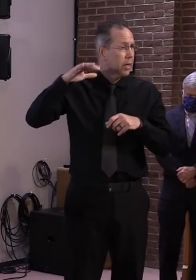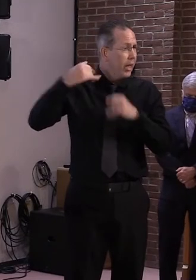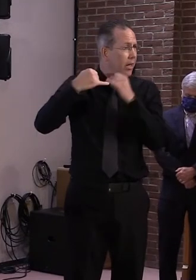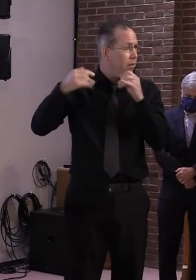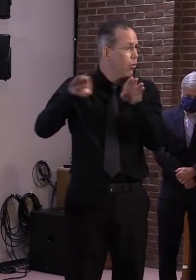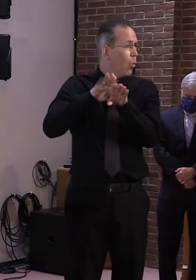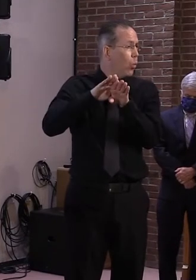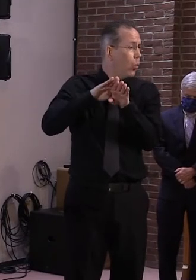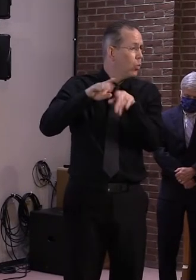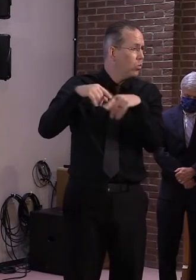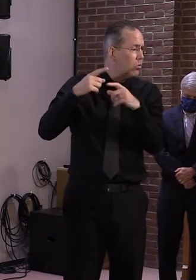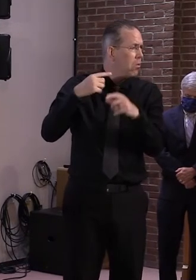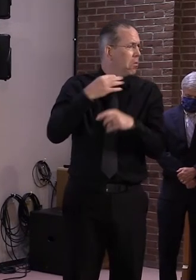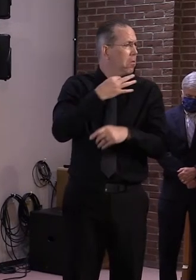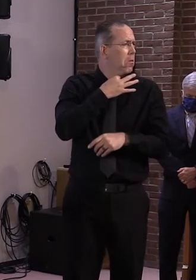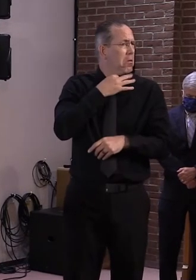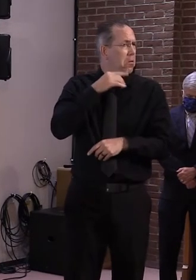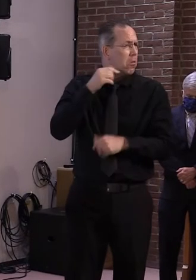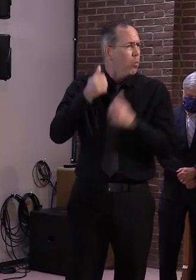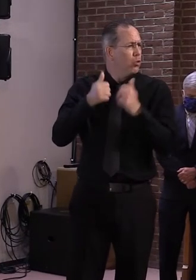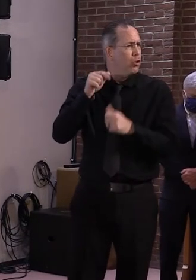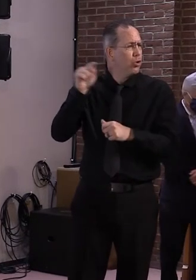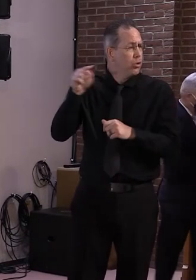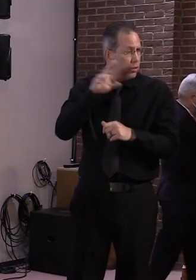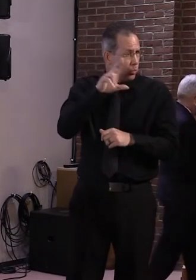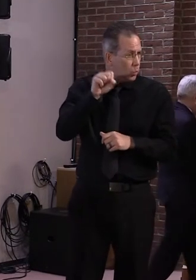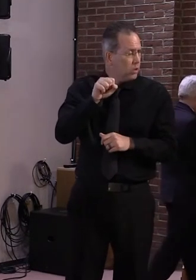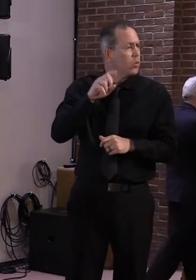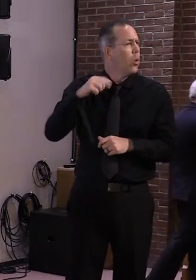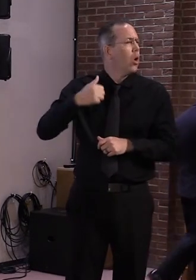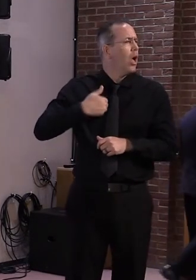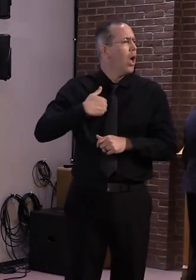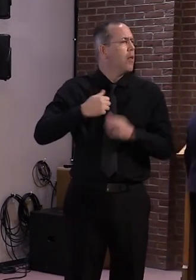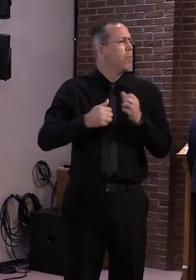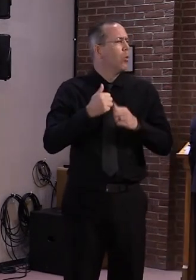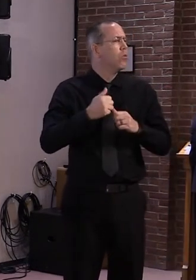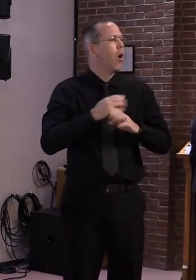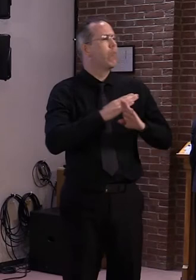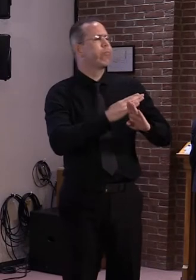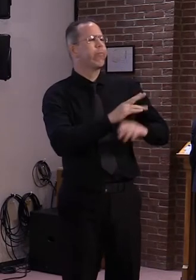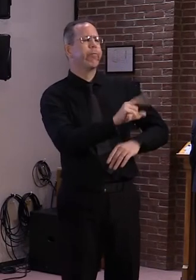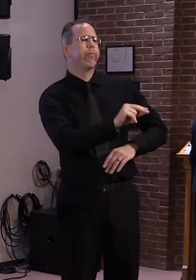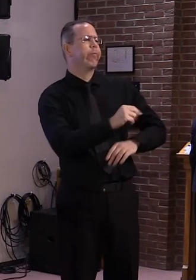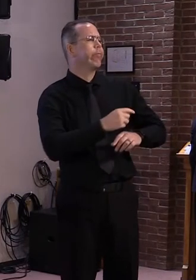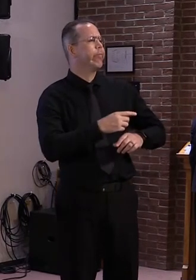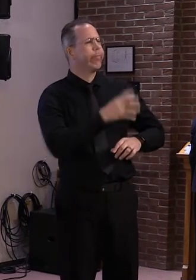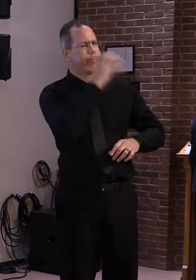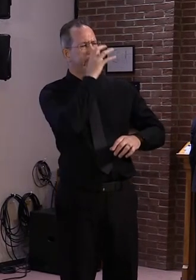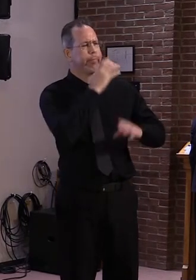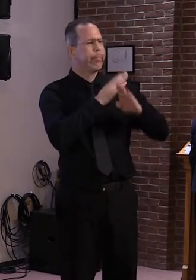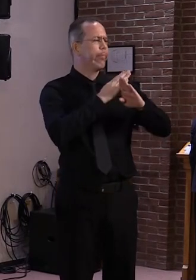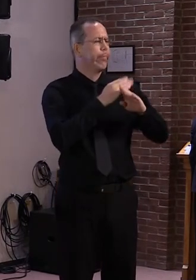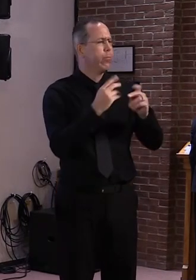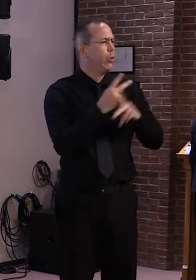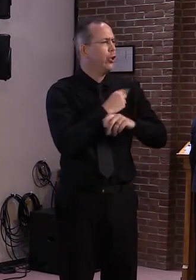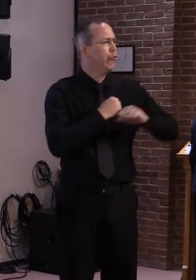How many parts of Quebec, how many townships would fall under the